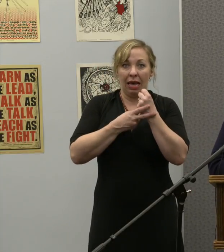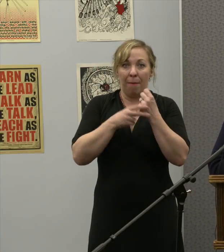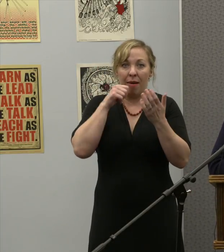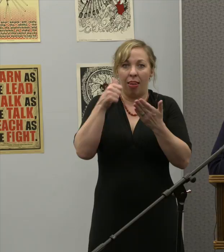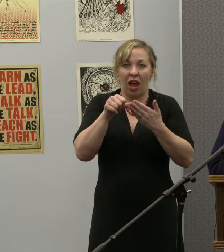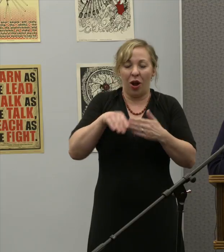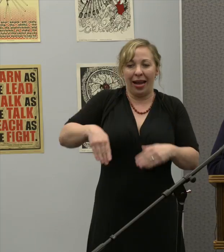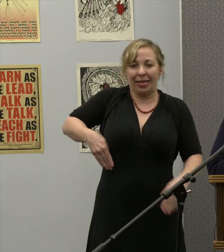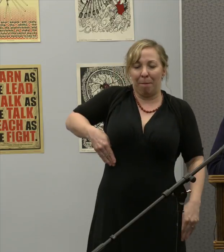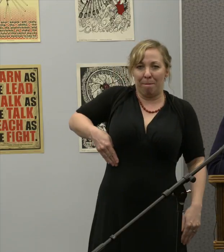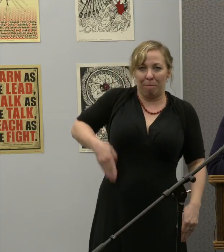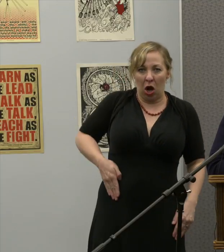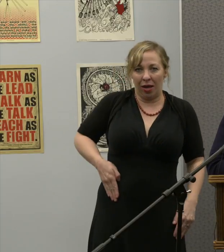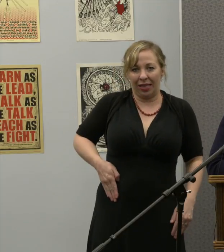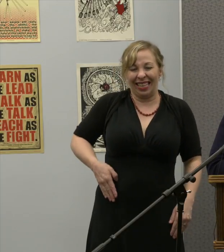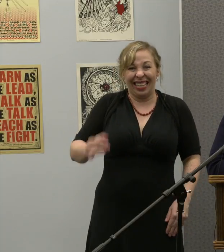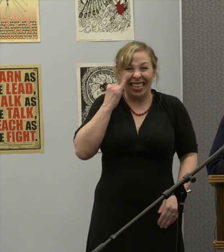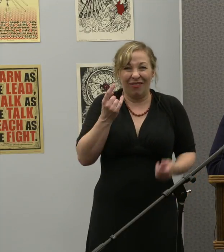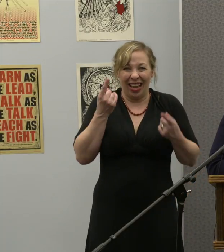family. It's one of our members.